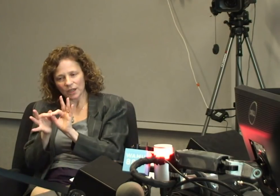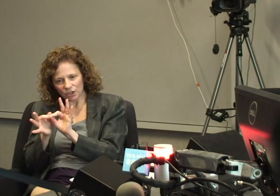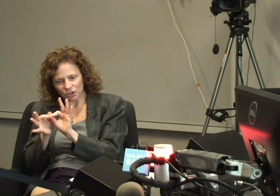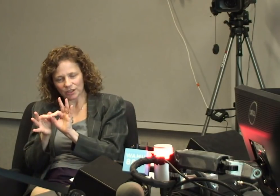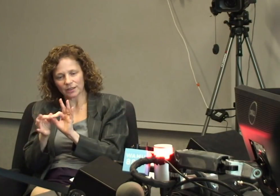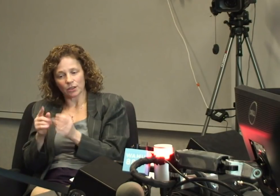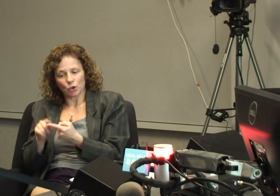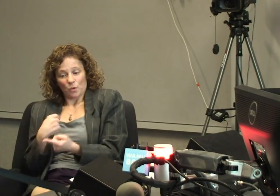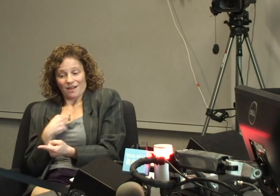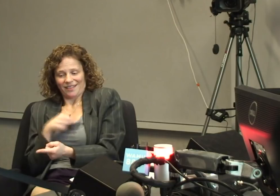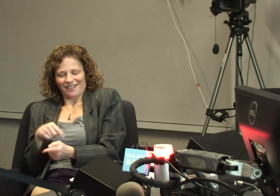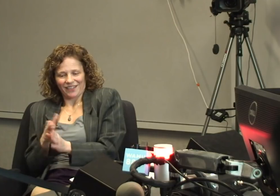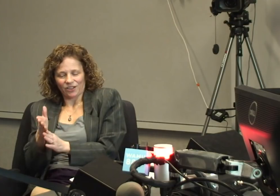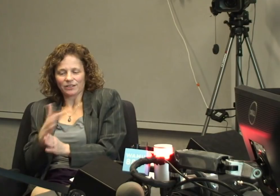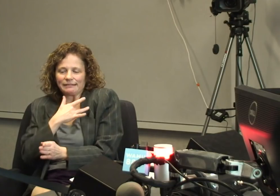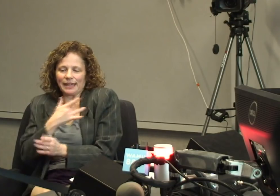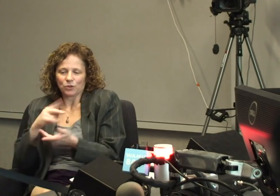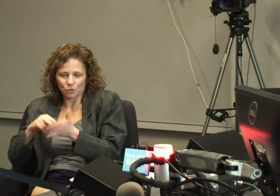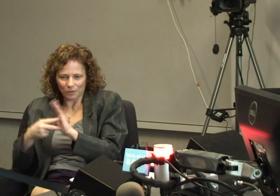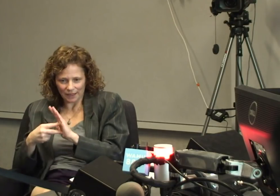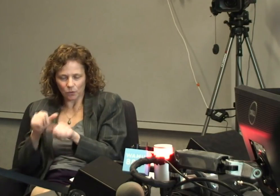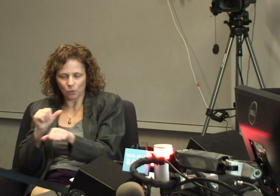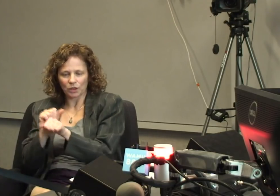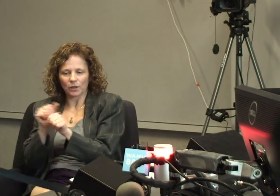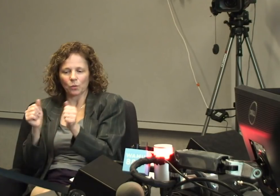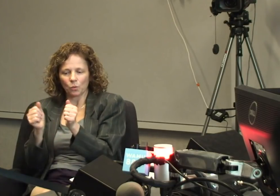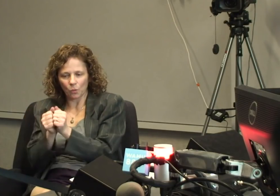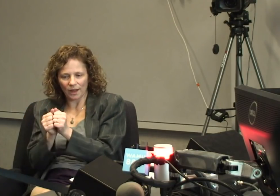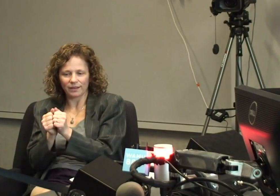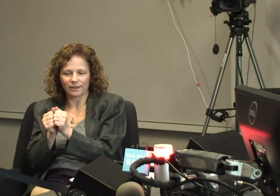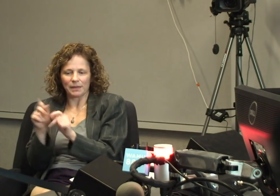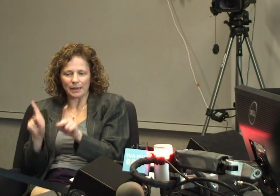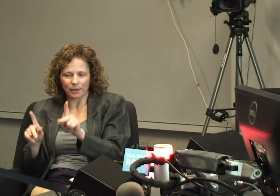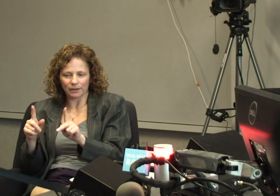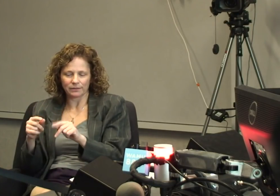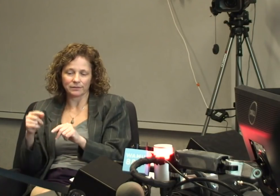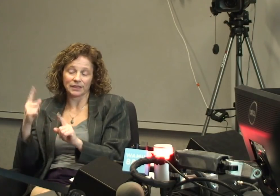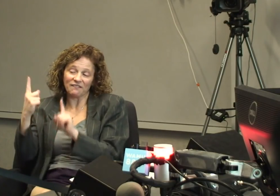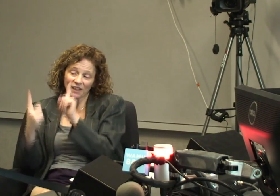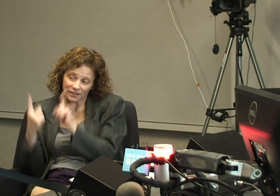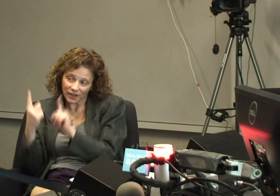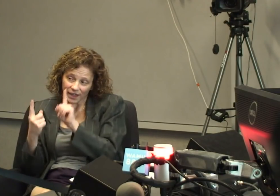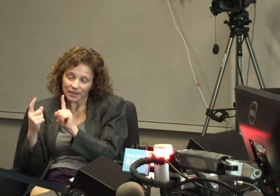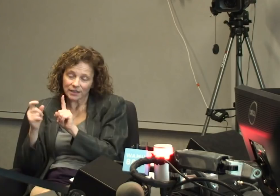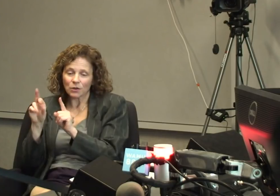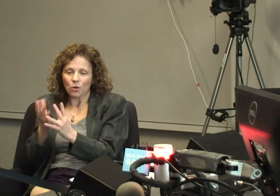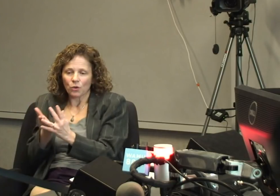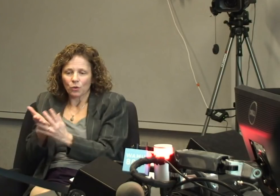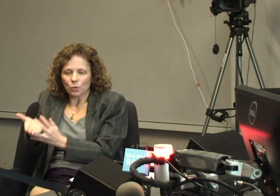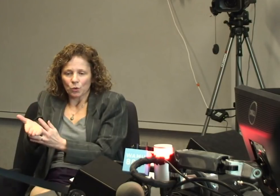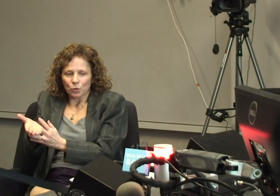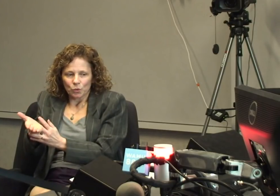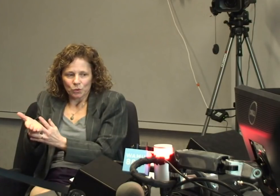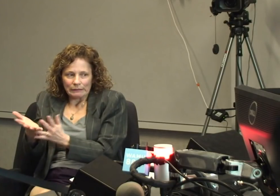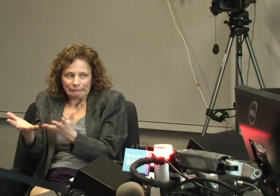similarly written interpretation of a different language. Interpretation, however, acts when we're working with individuals, either face-to